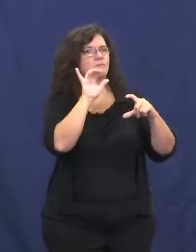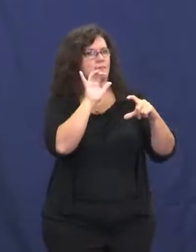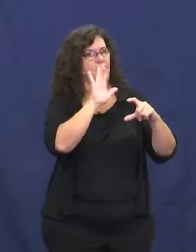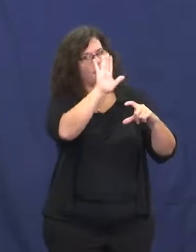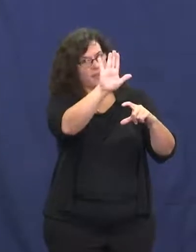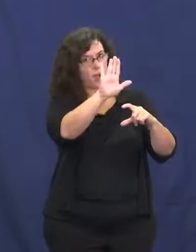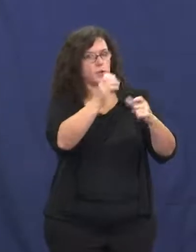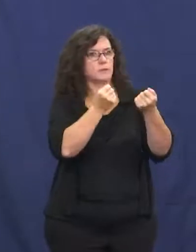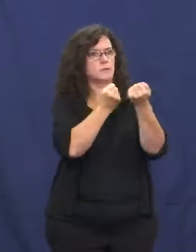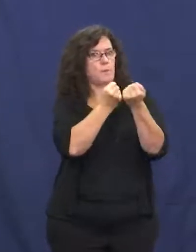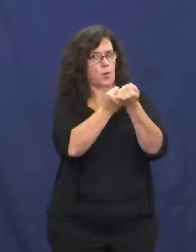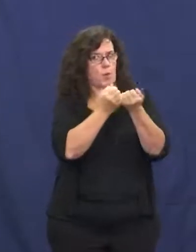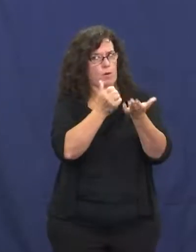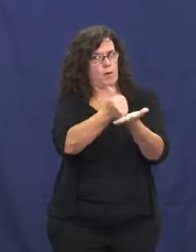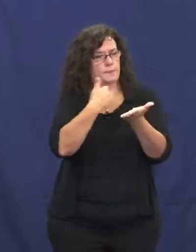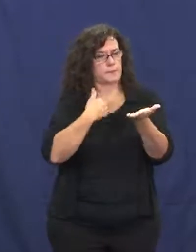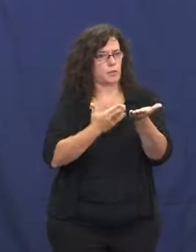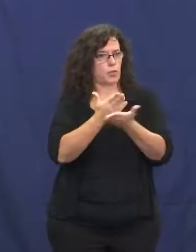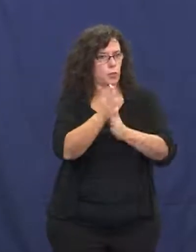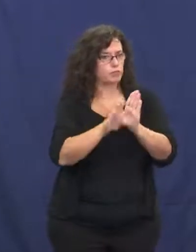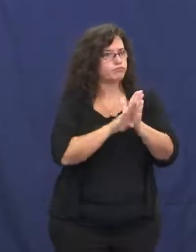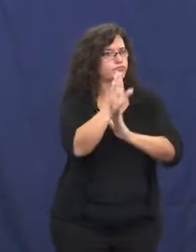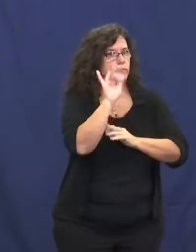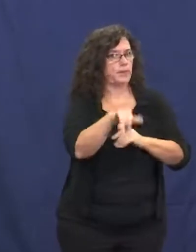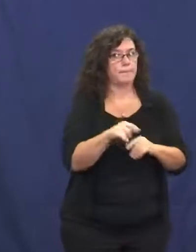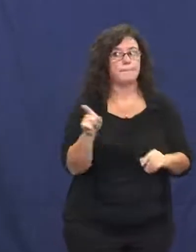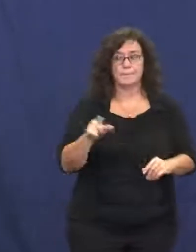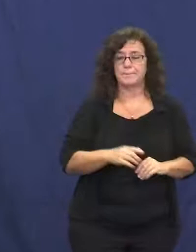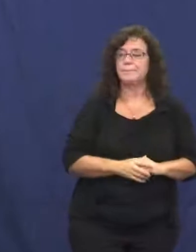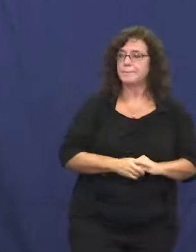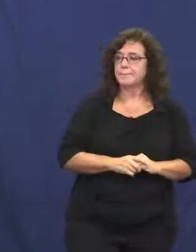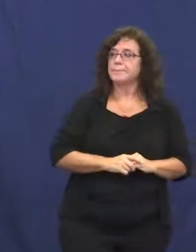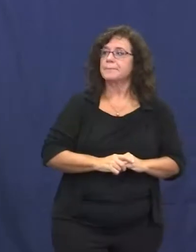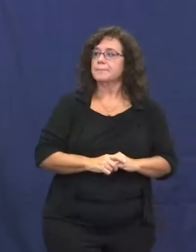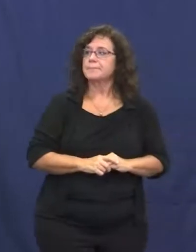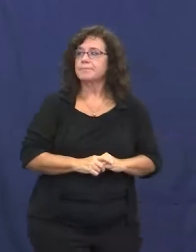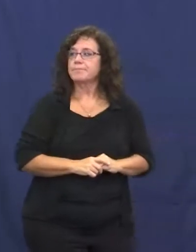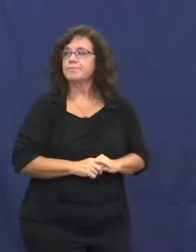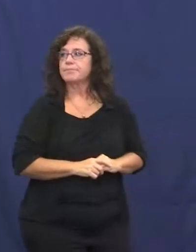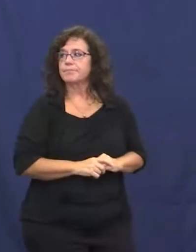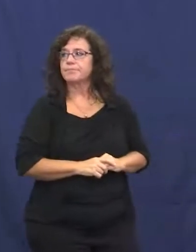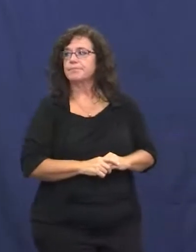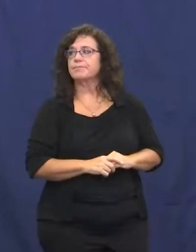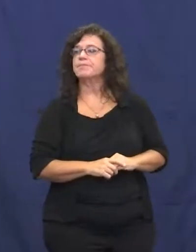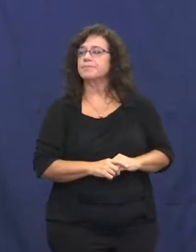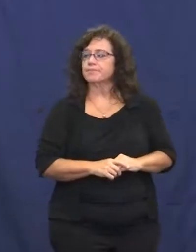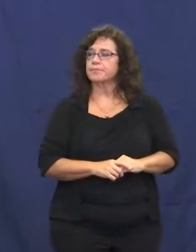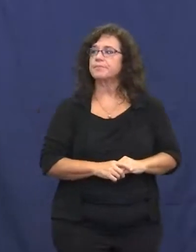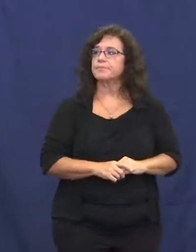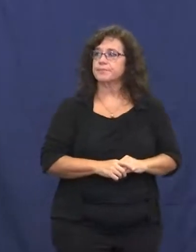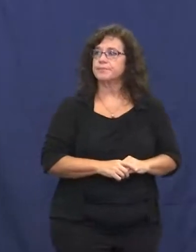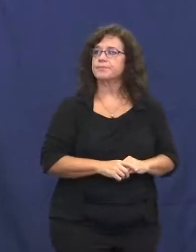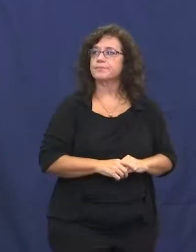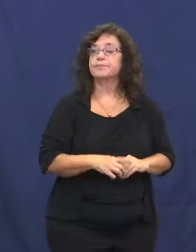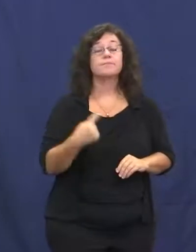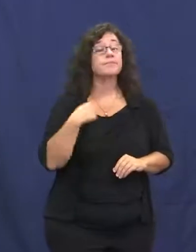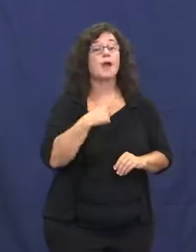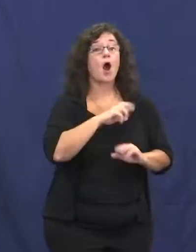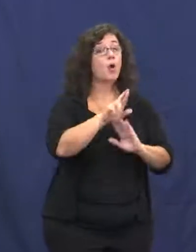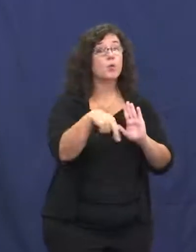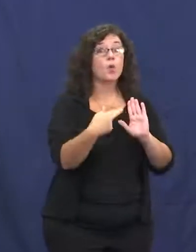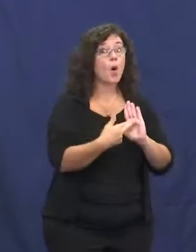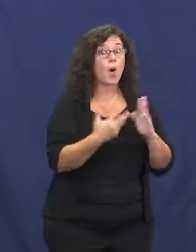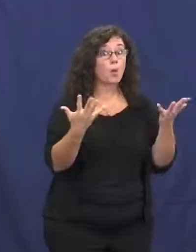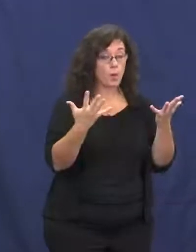this. In terms of the role of our program for fall prevention, it starts off with the emergency